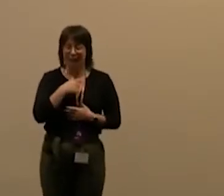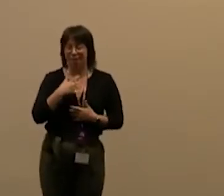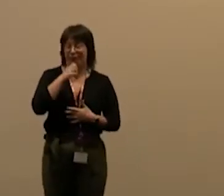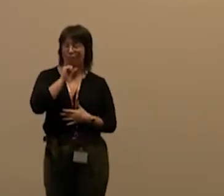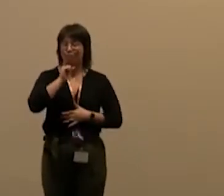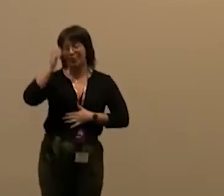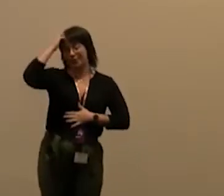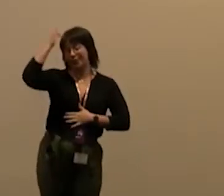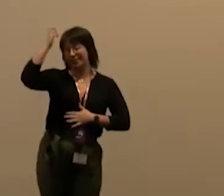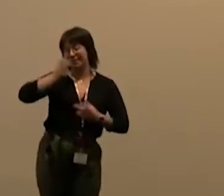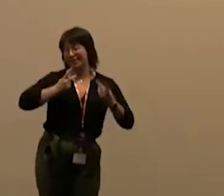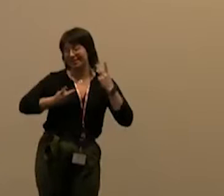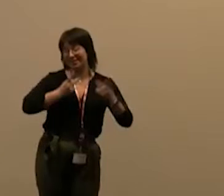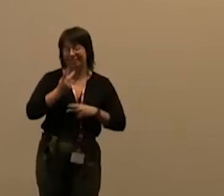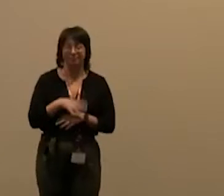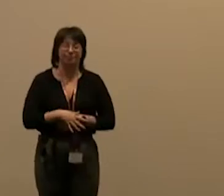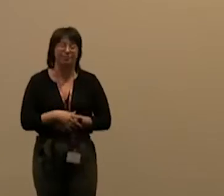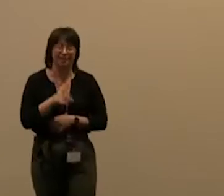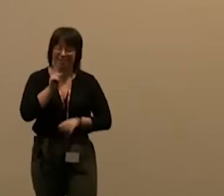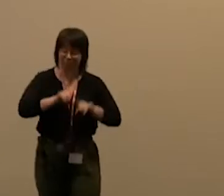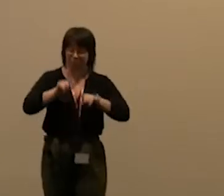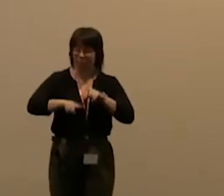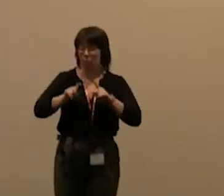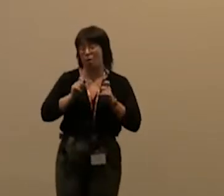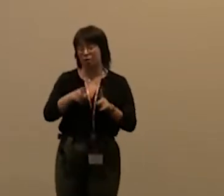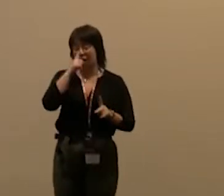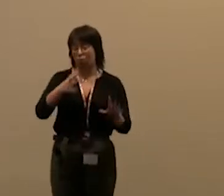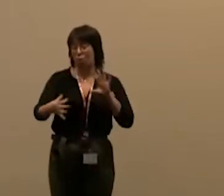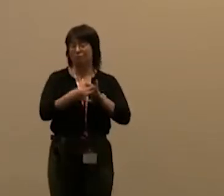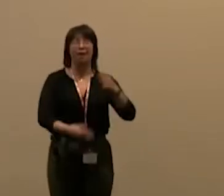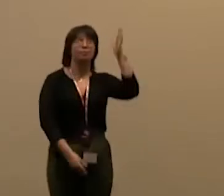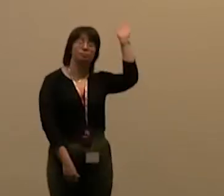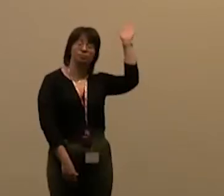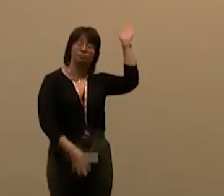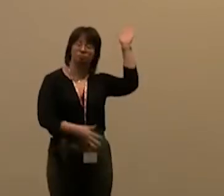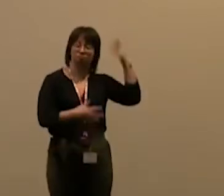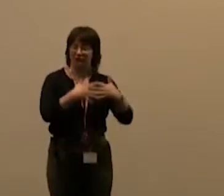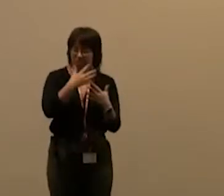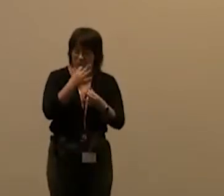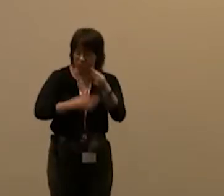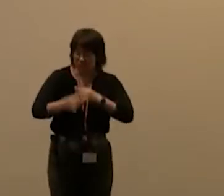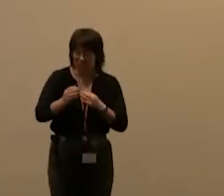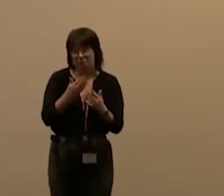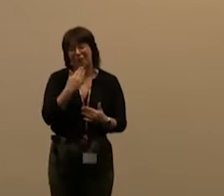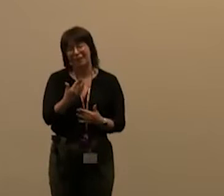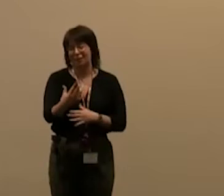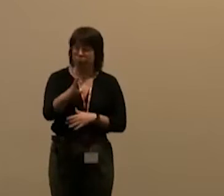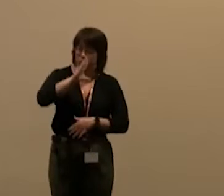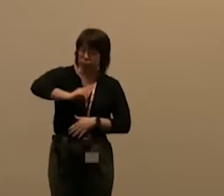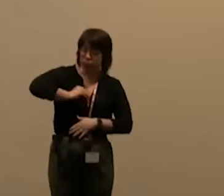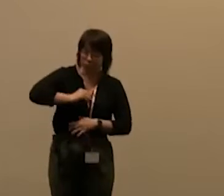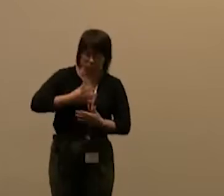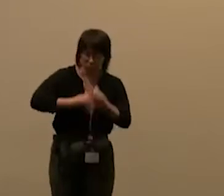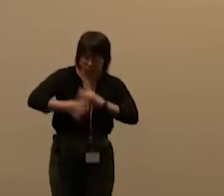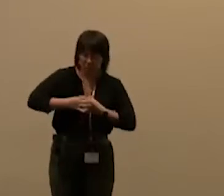queen. There's all the ways that you can get in touch with me after this if you have any questions. Never hesitate to reach out. Happy to help